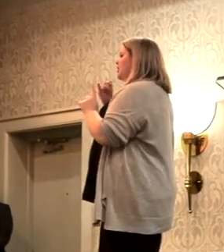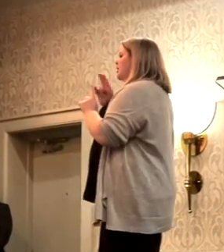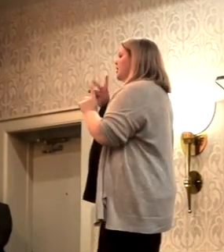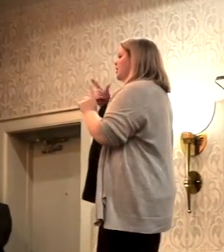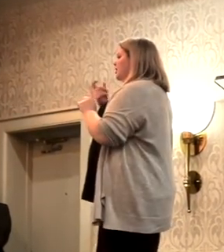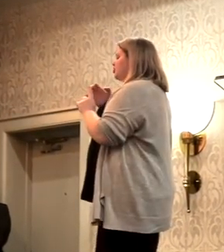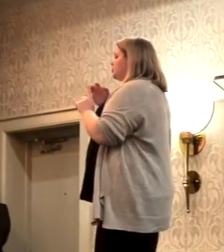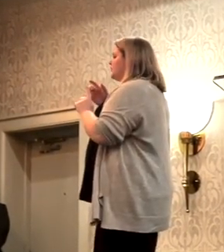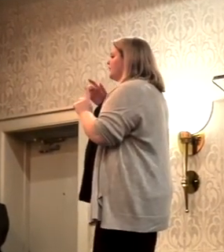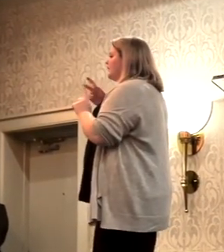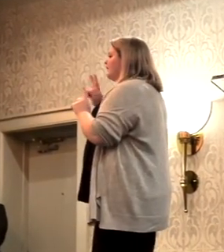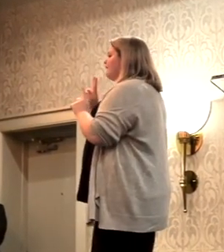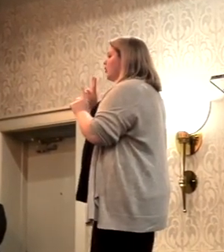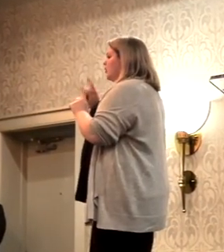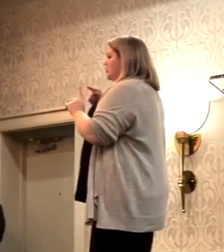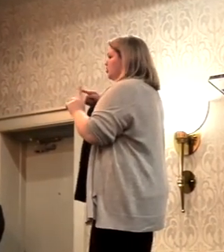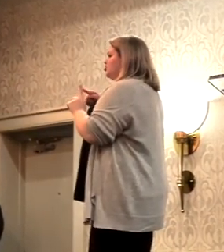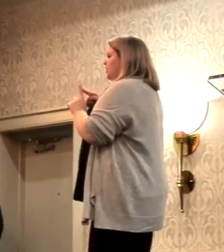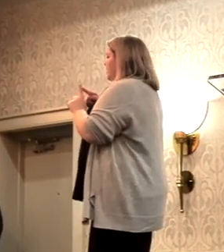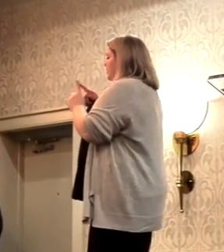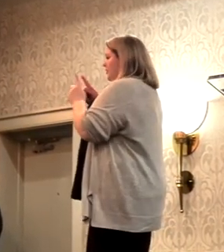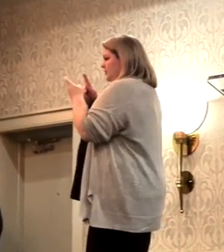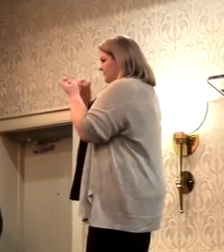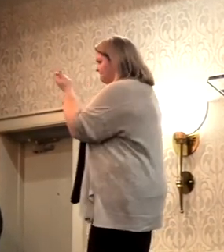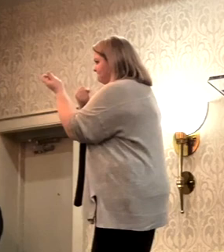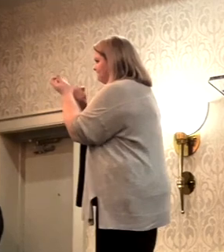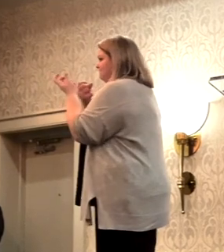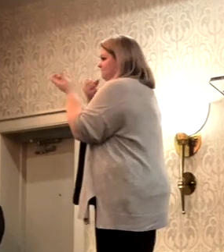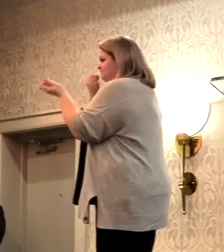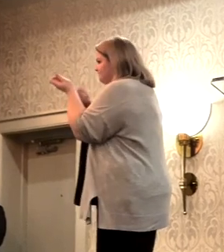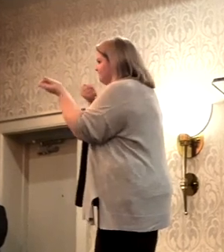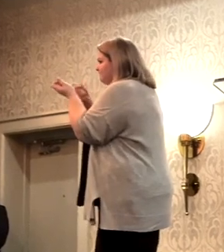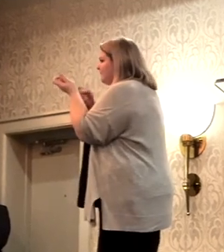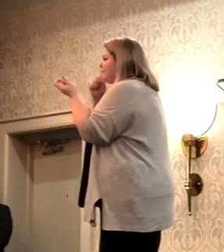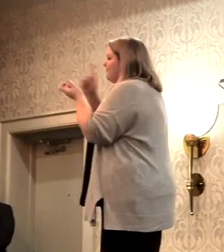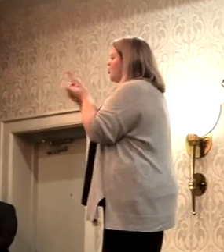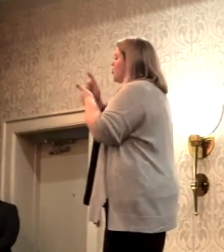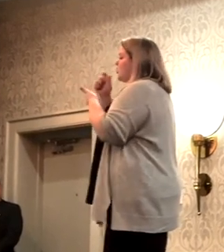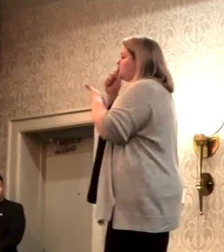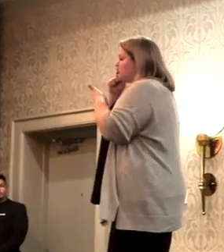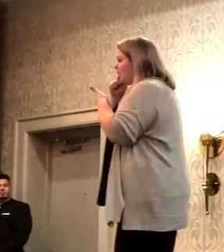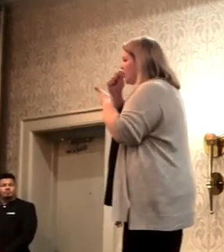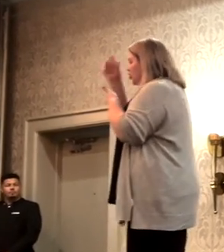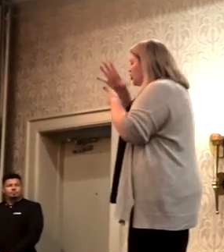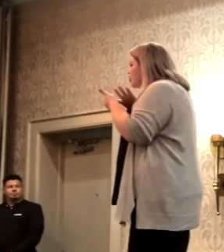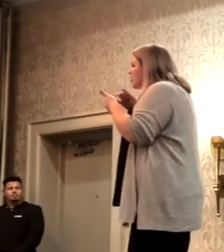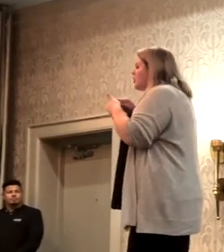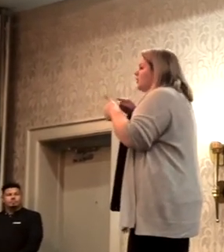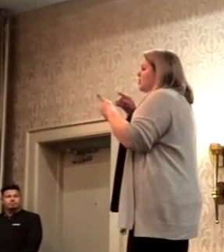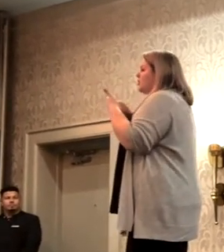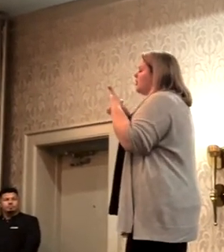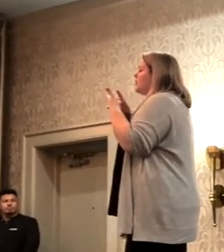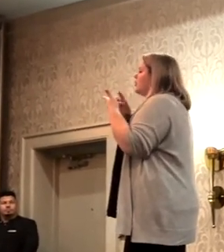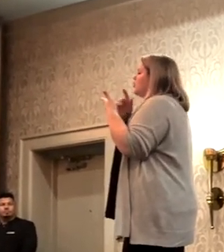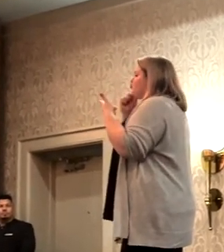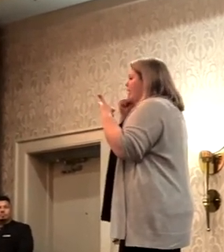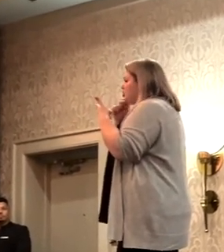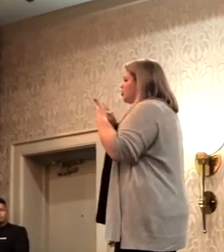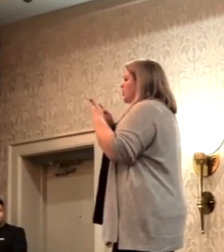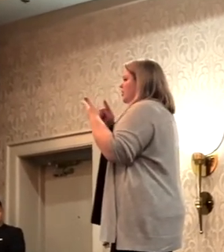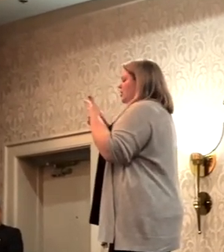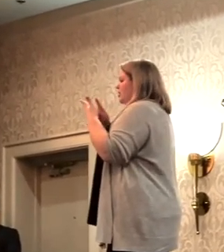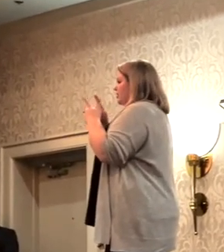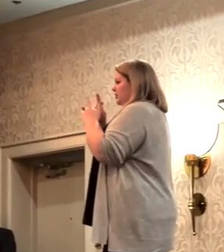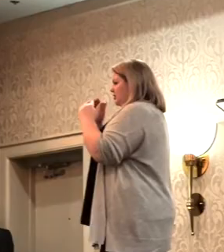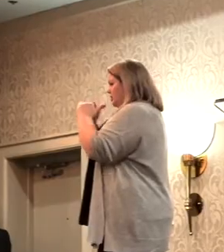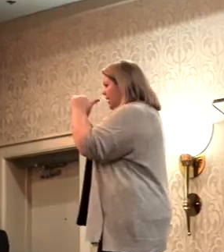was a stalwart champion for gender, racial, and ethnic diversity in all